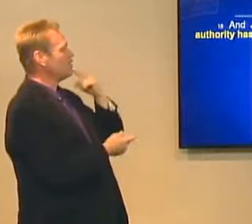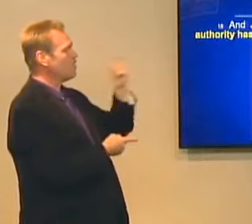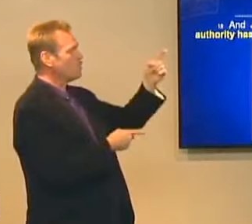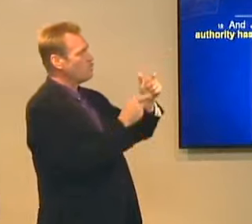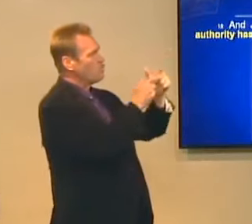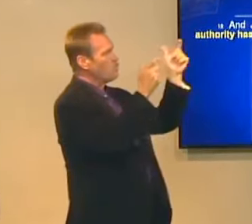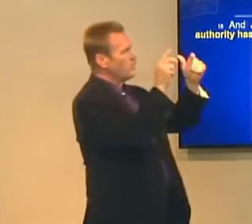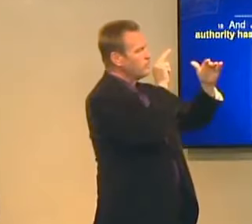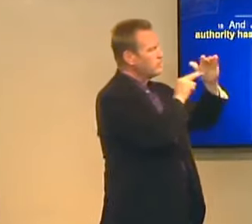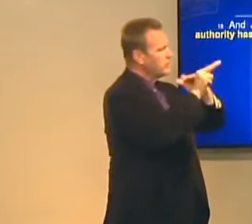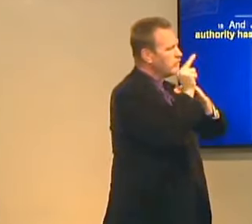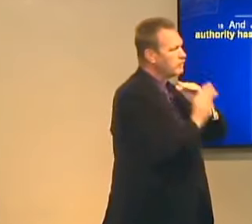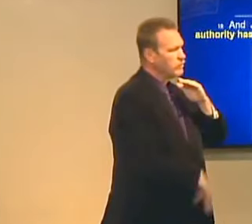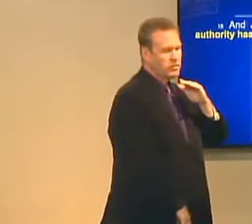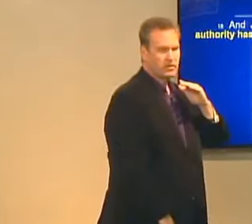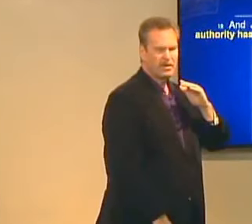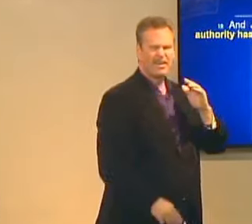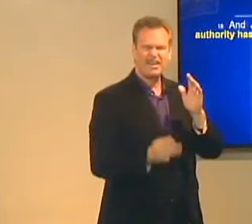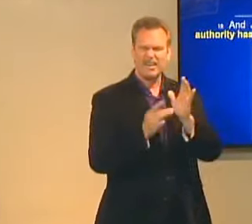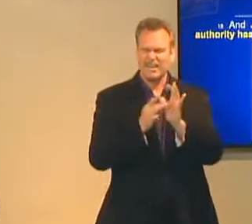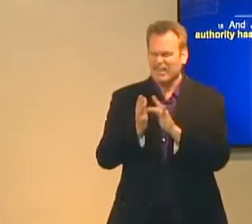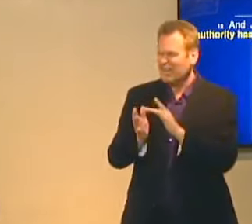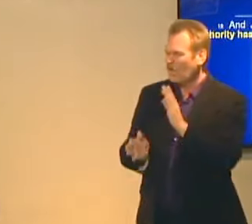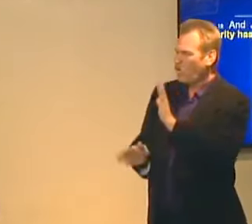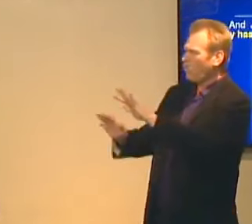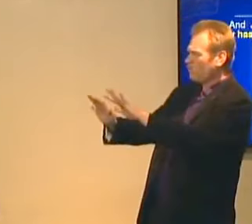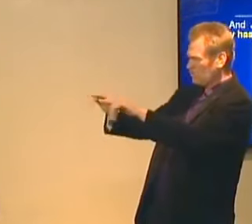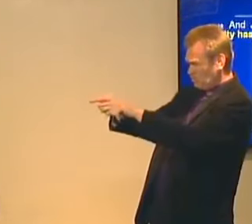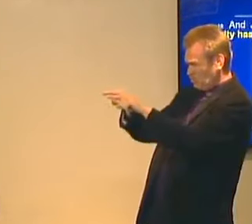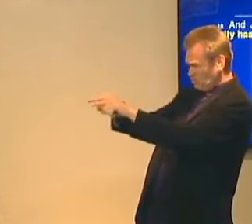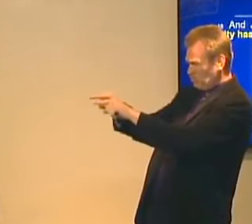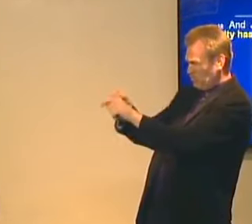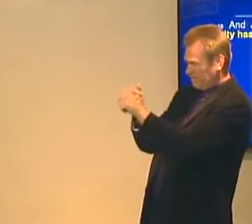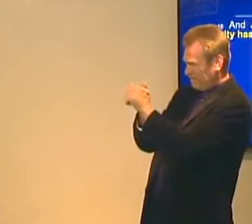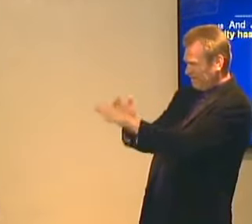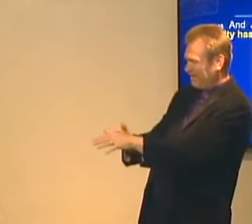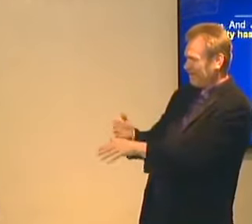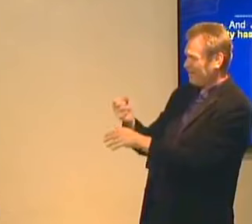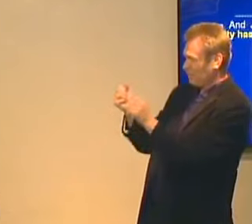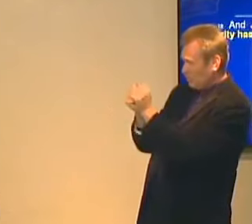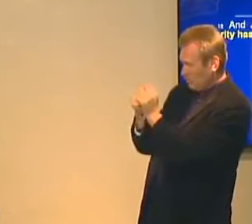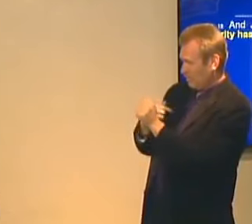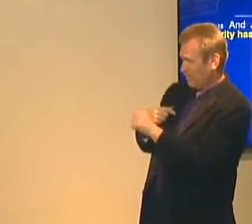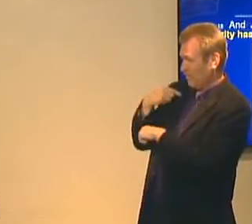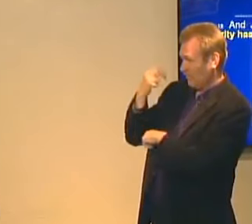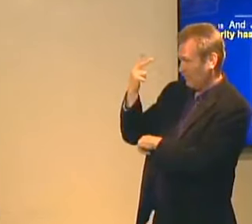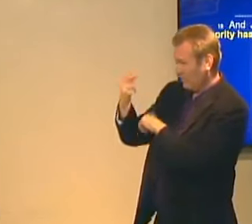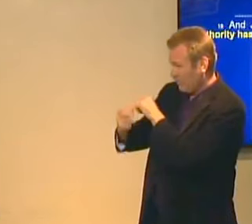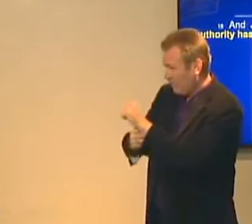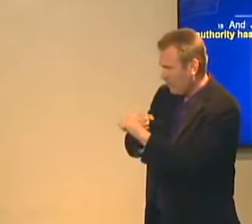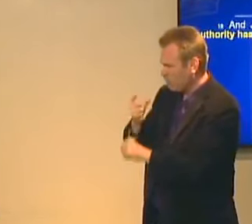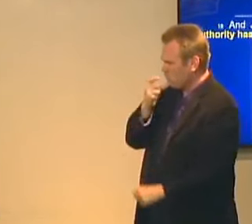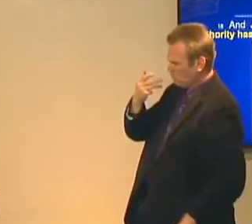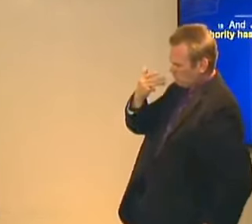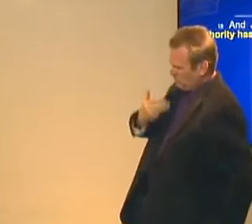Baptist, raised from the dead. Some people say that you are a prophet. And Jesus said, Okay. Hold on a minute. Who do you say that I am? You've